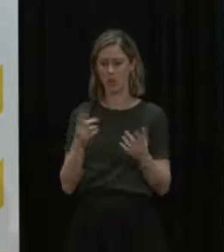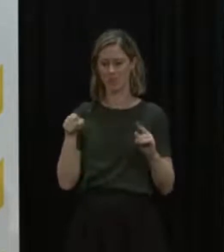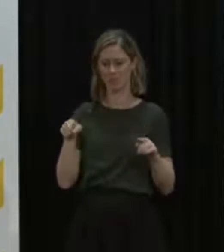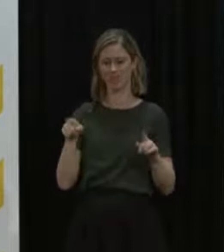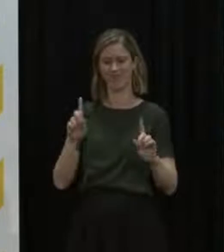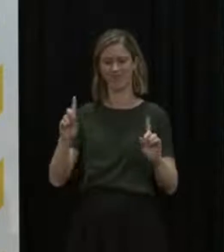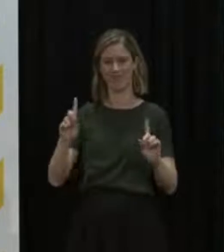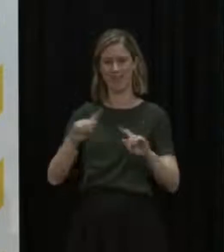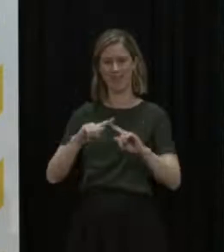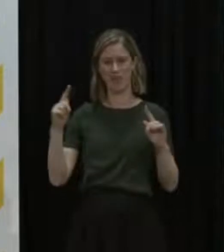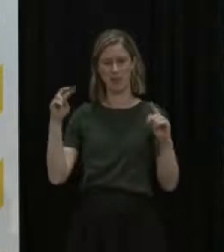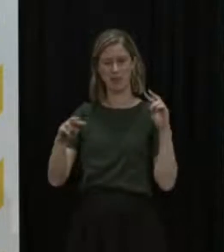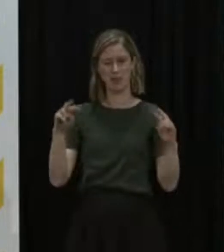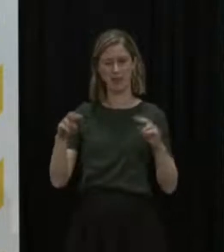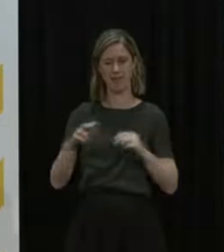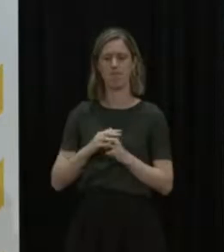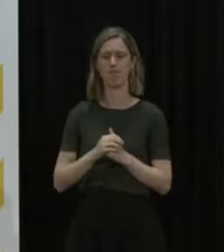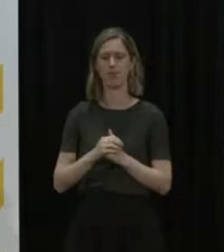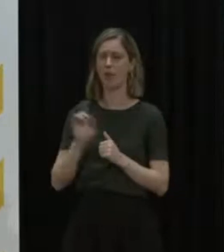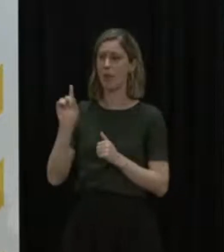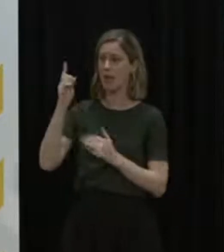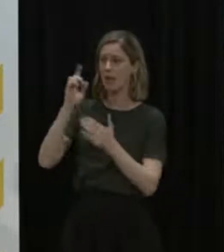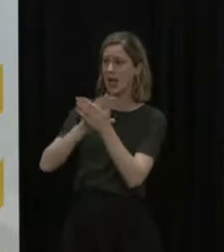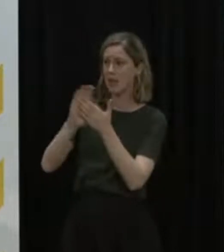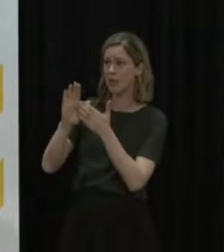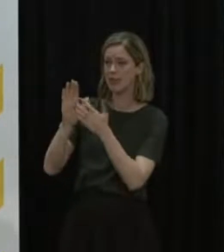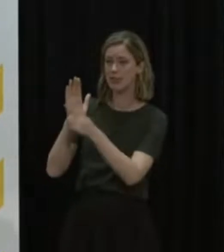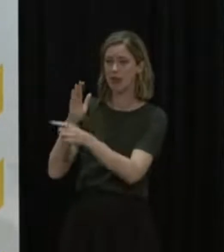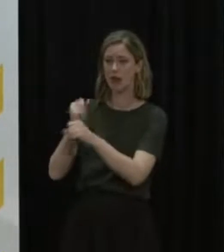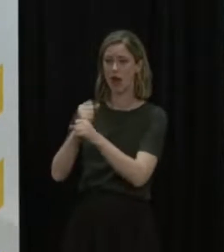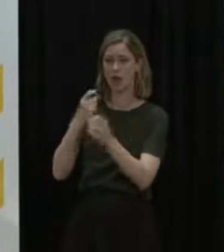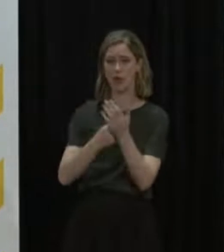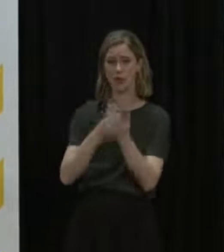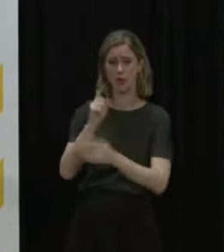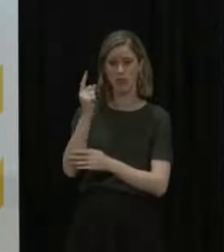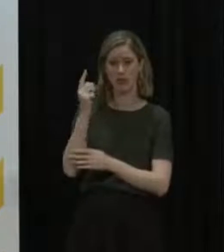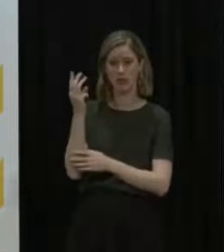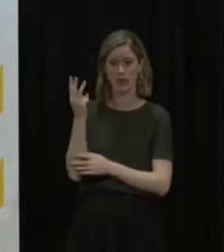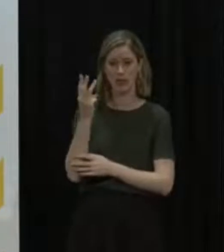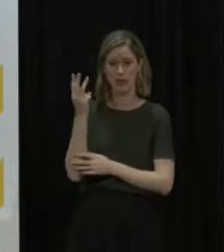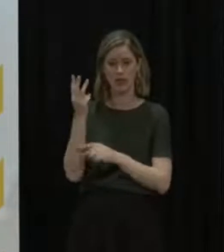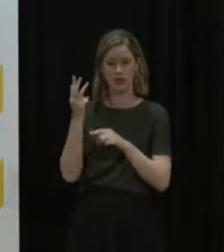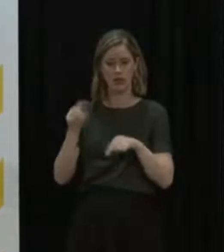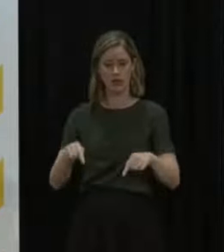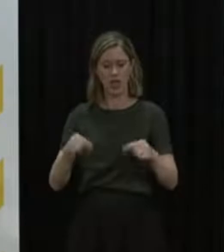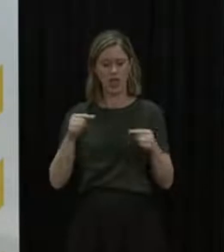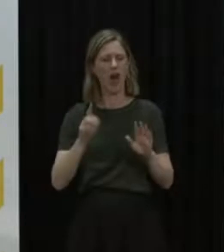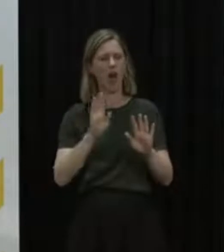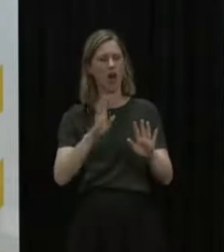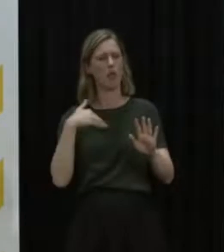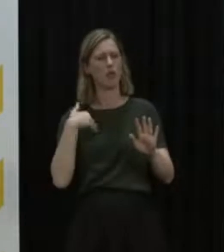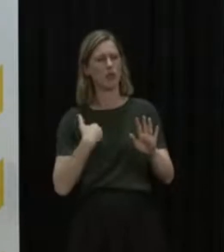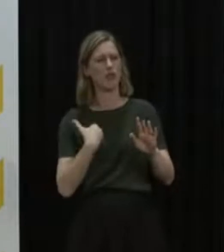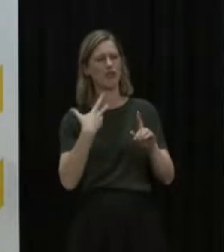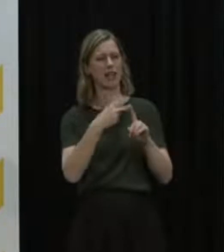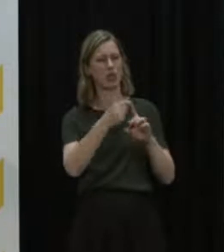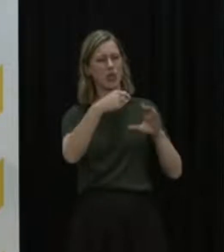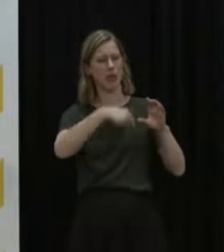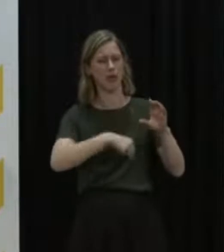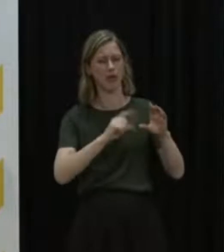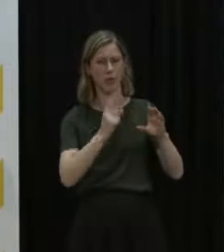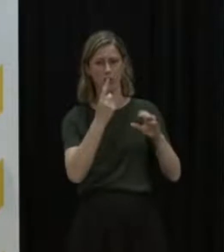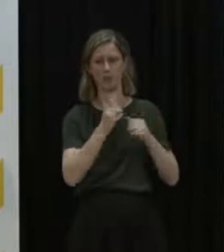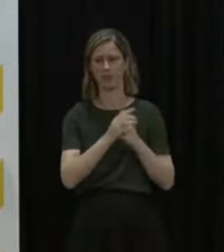Ministers Hipkins, yourself, Grant Robertson, and the Prime Minister have all pushed back on the necessity for that, also